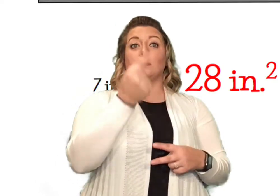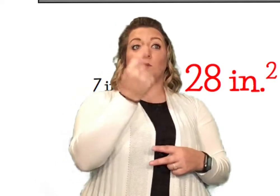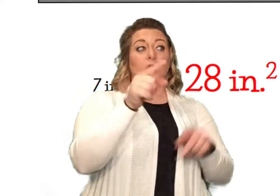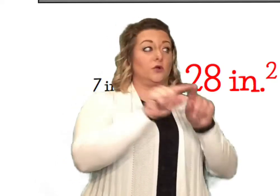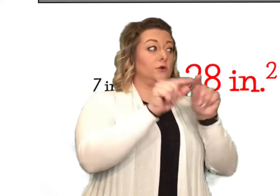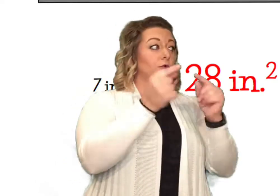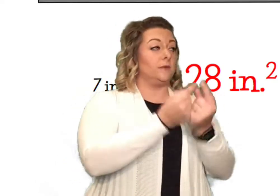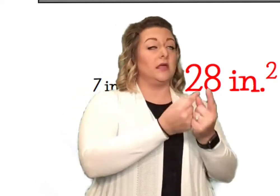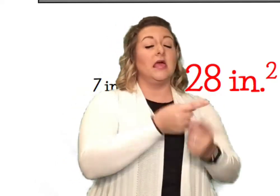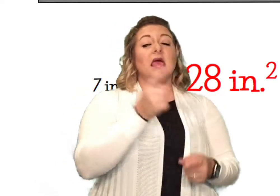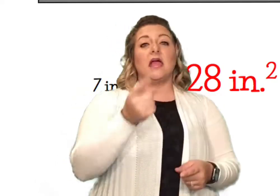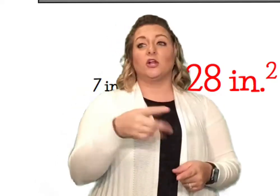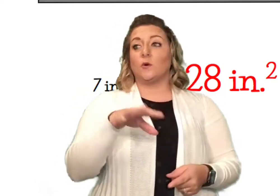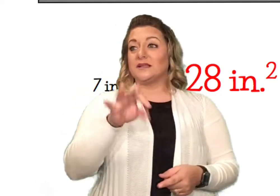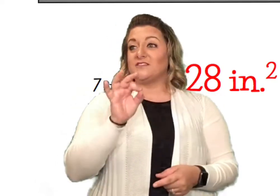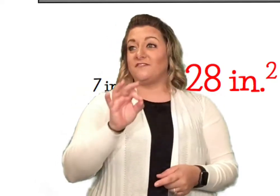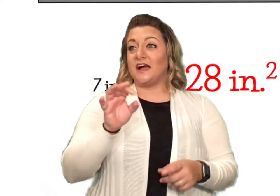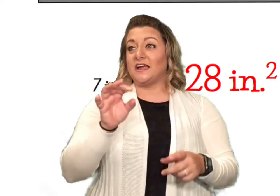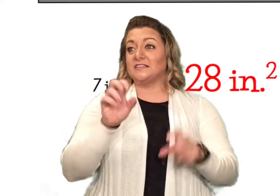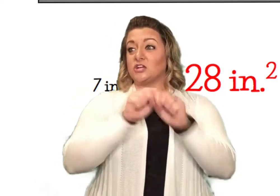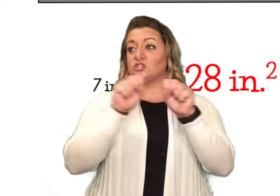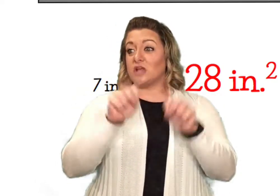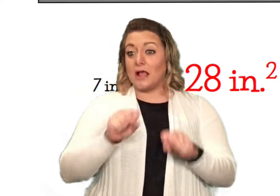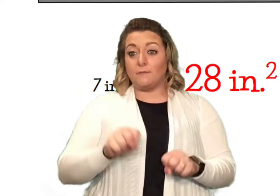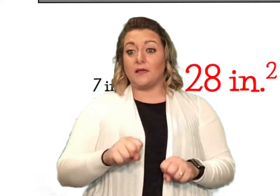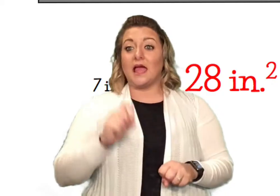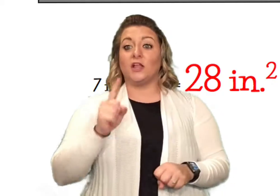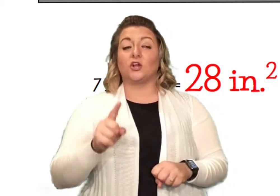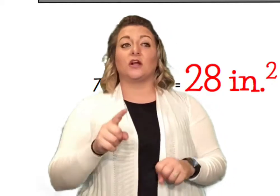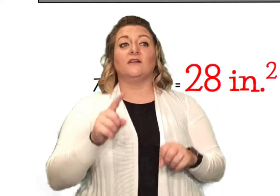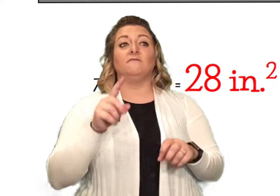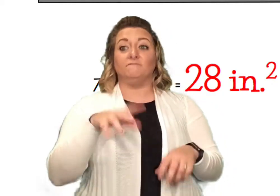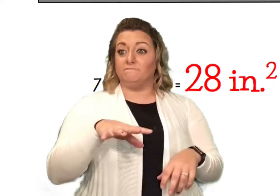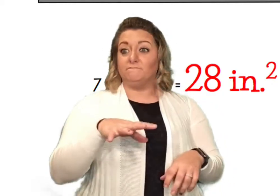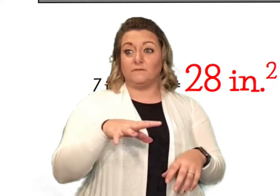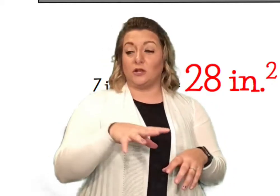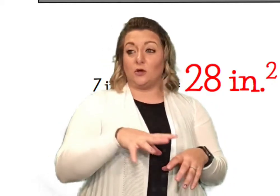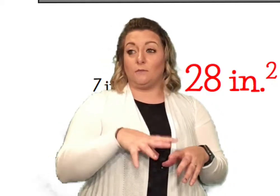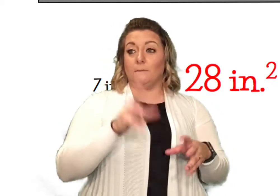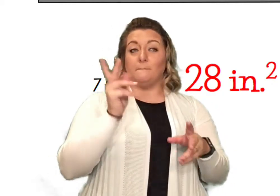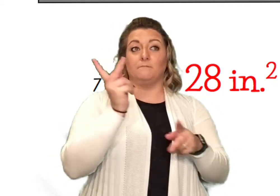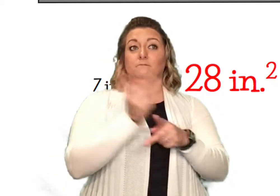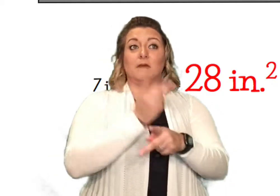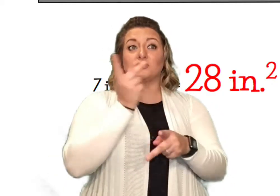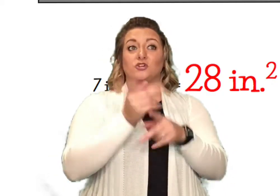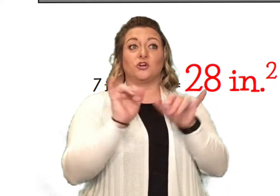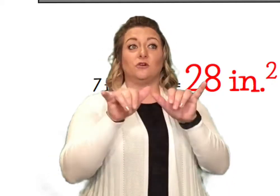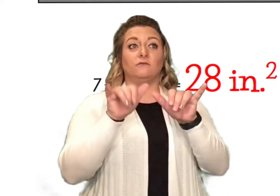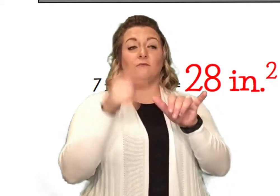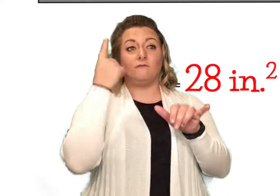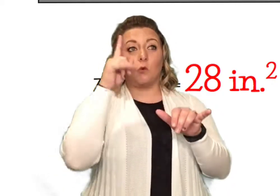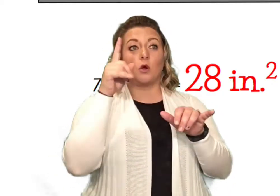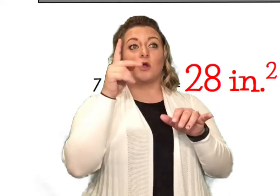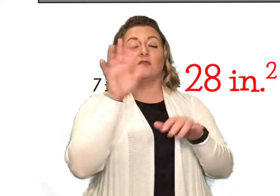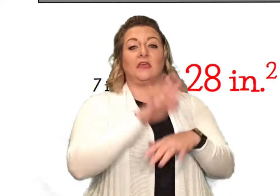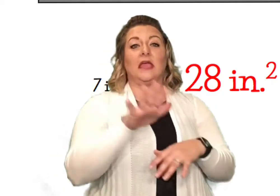in one group, and you're going to find a shape, and you're going to, measure for the